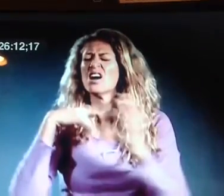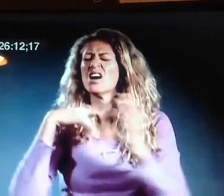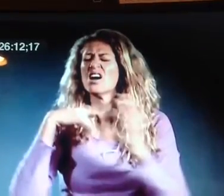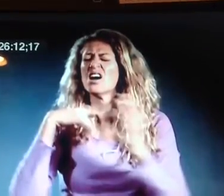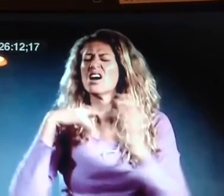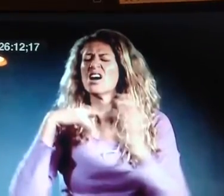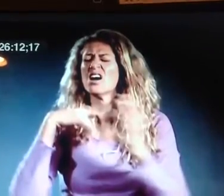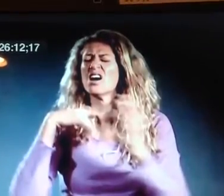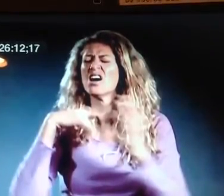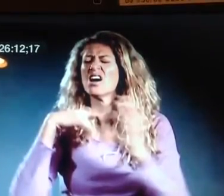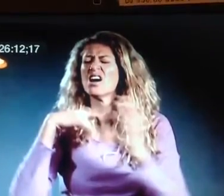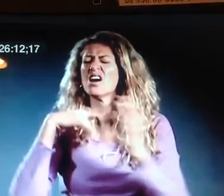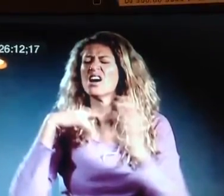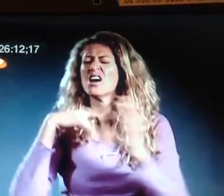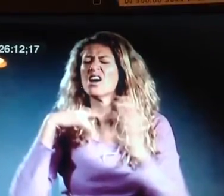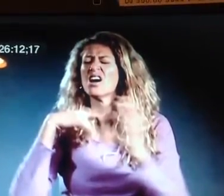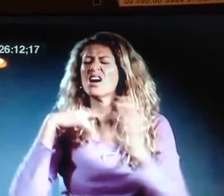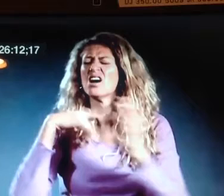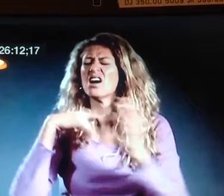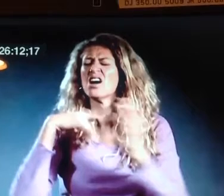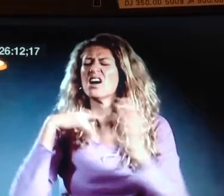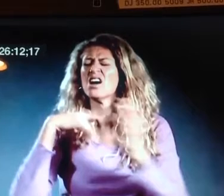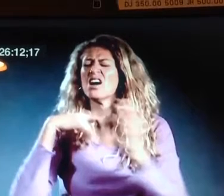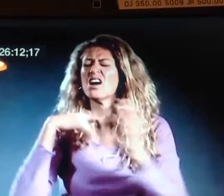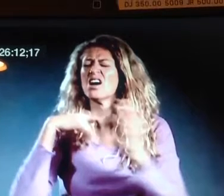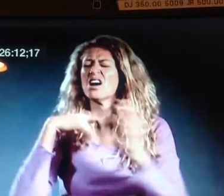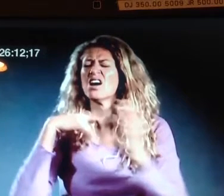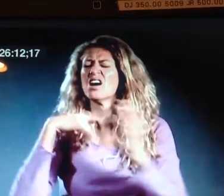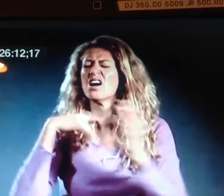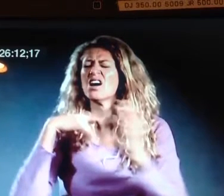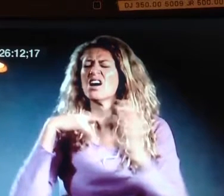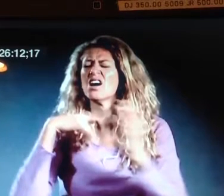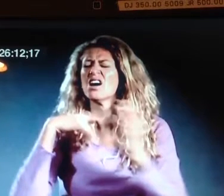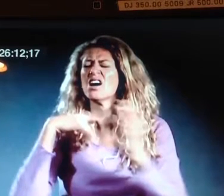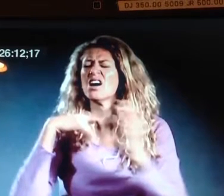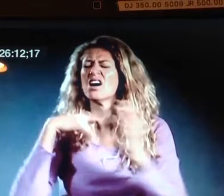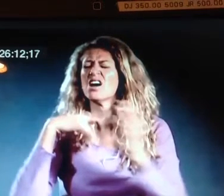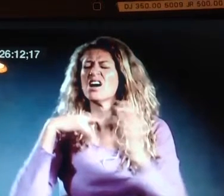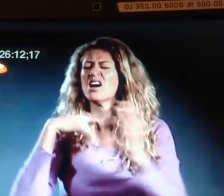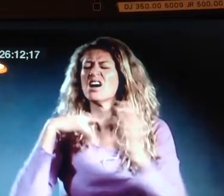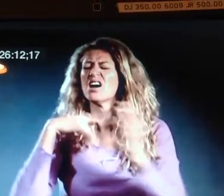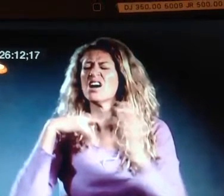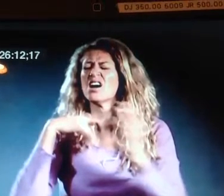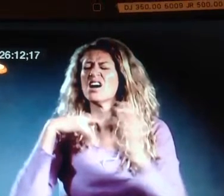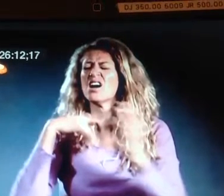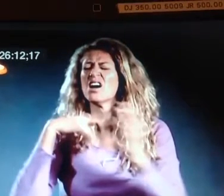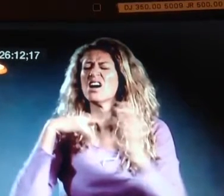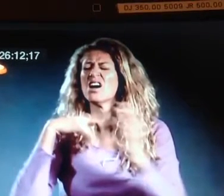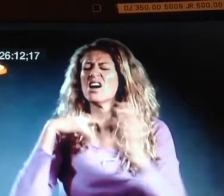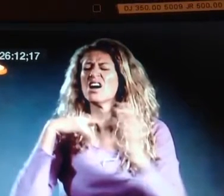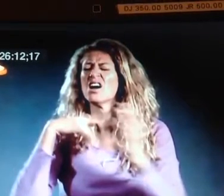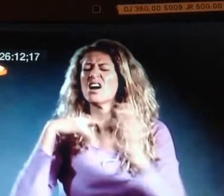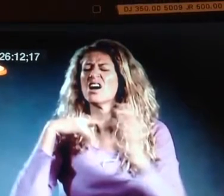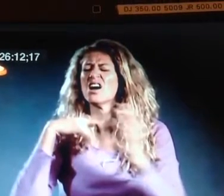And that's why I realized that farmers always have a scarecrow because the birds love the seeds and they're always picking up the seeds